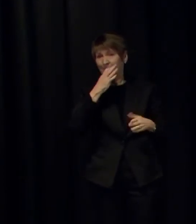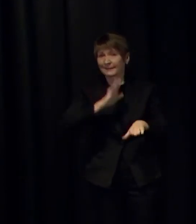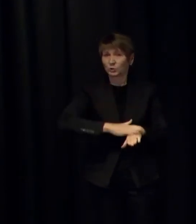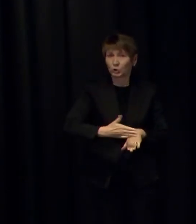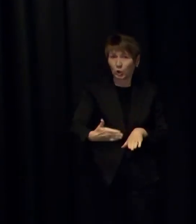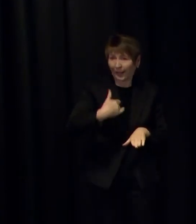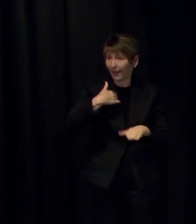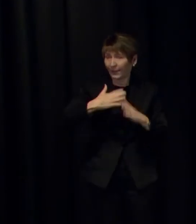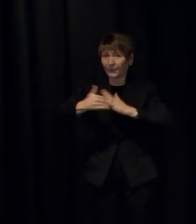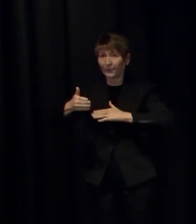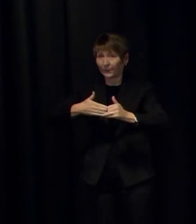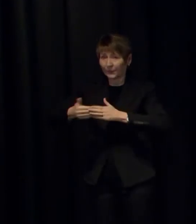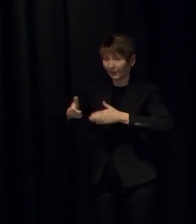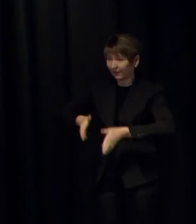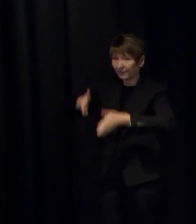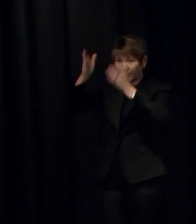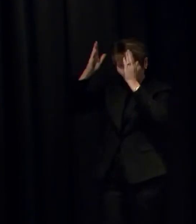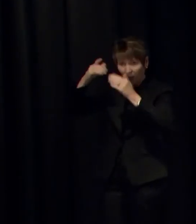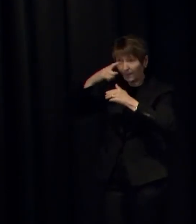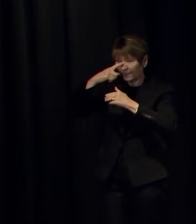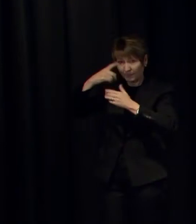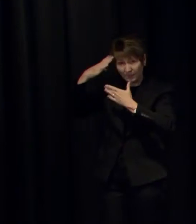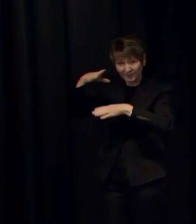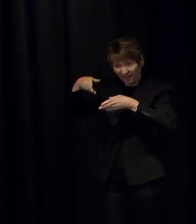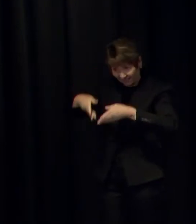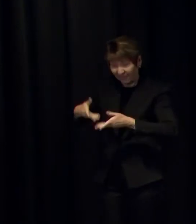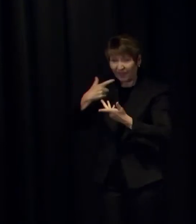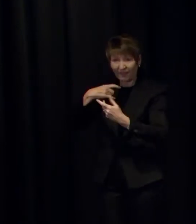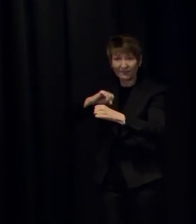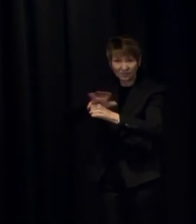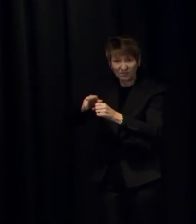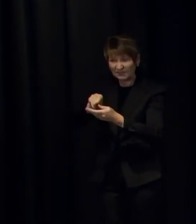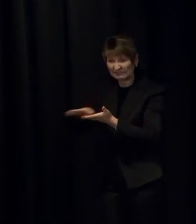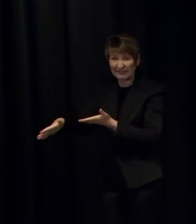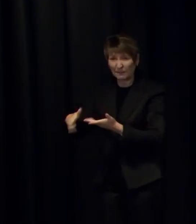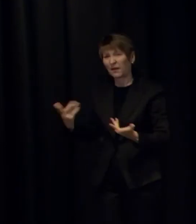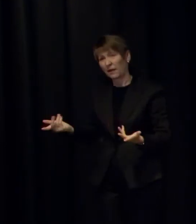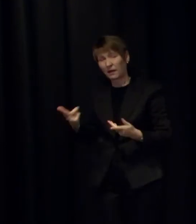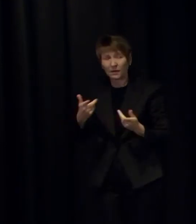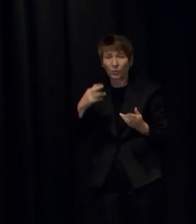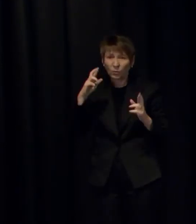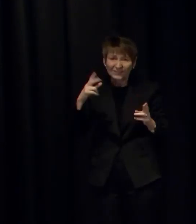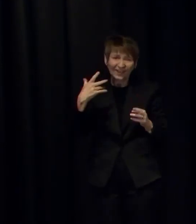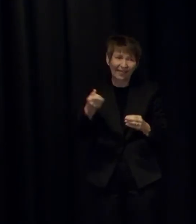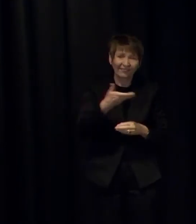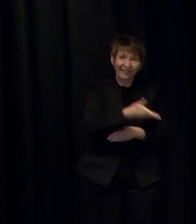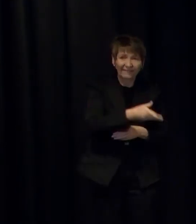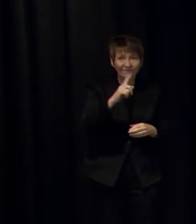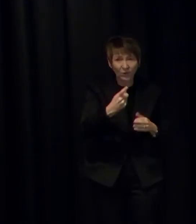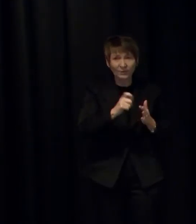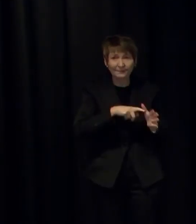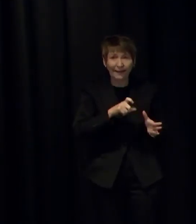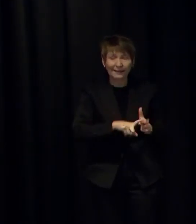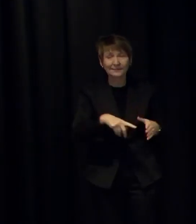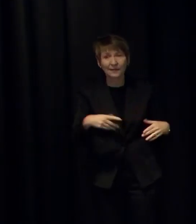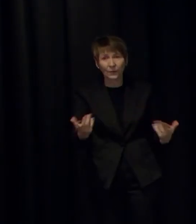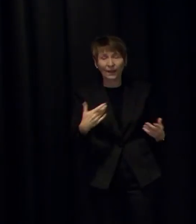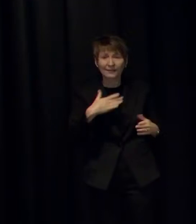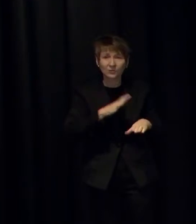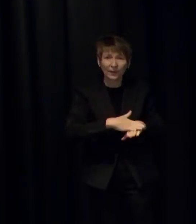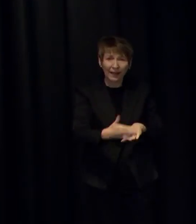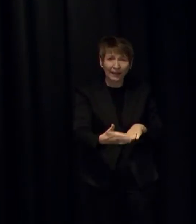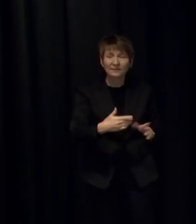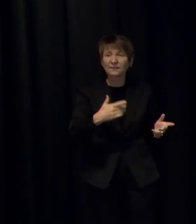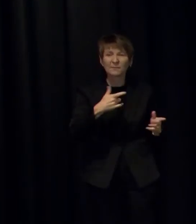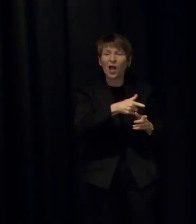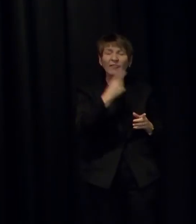for whatever cohort, in whatever circumstances it needs to be used. Just on your earlier point about events, do you expect to have 100,000 people at the